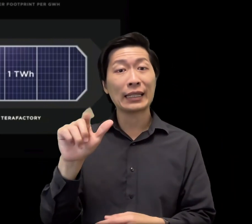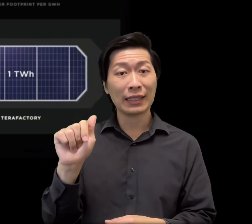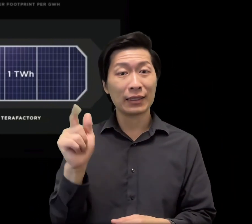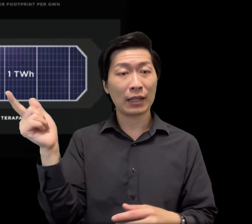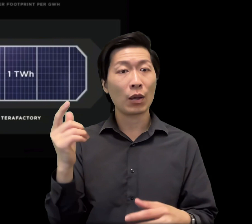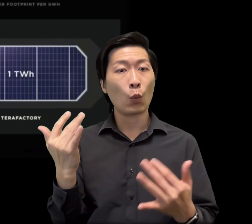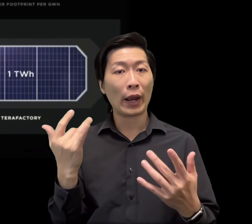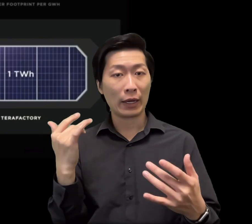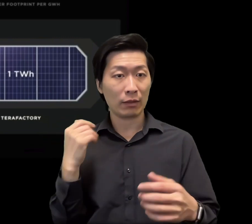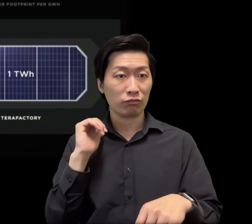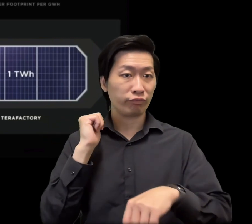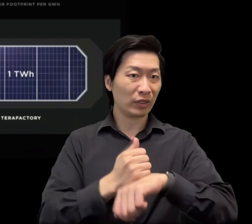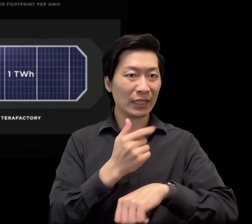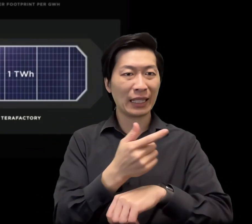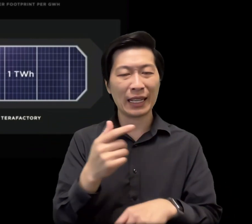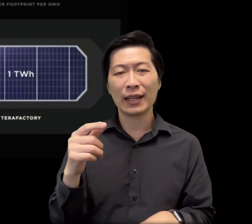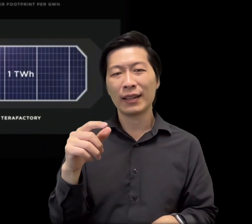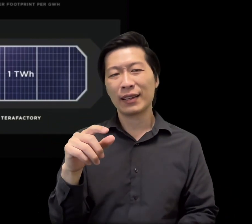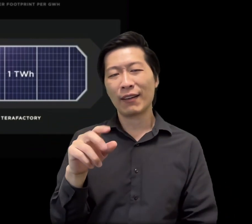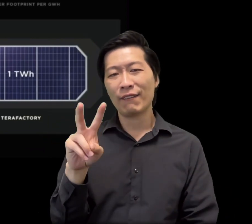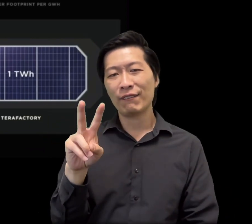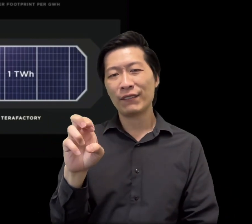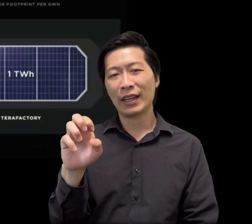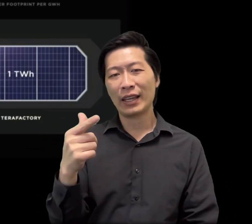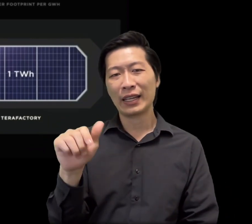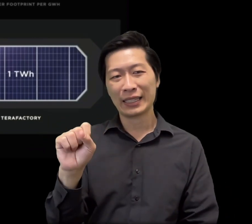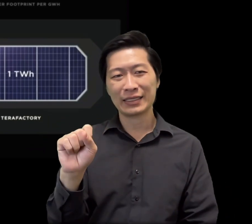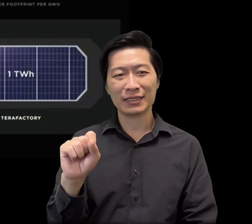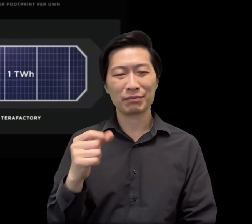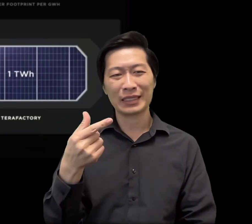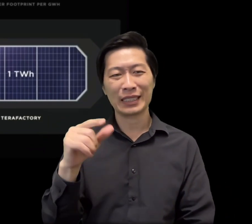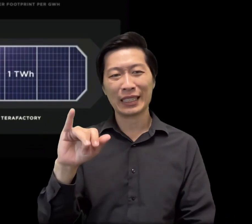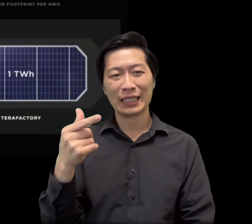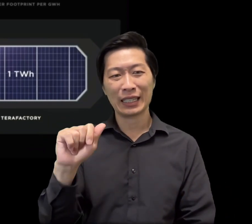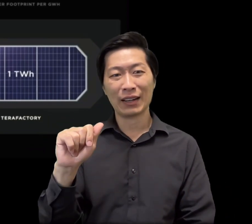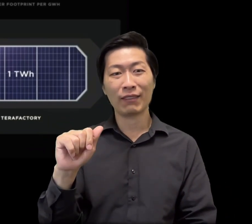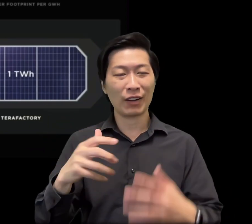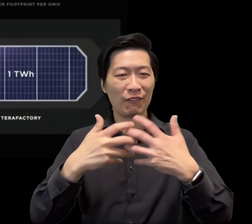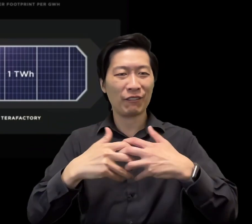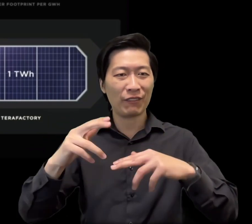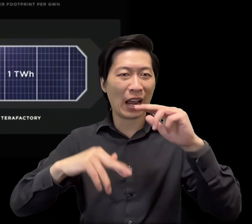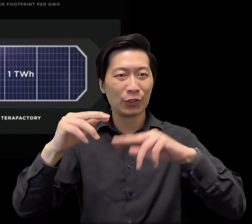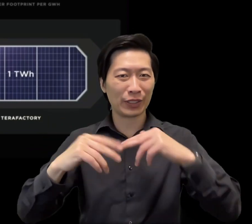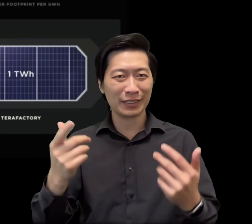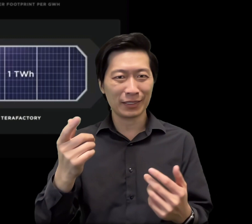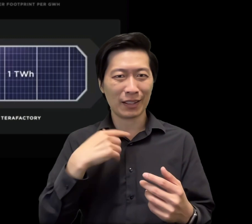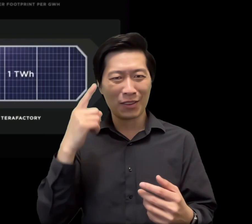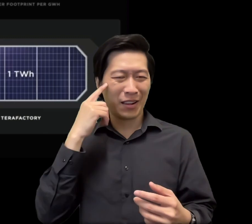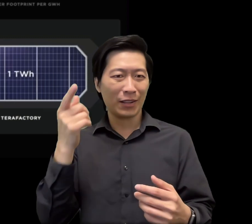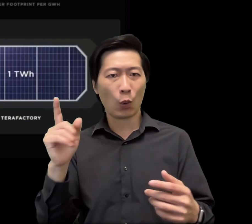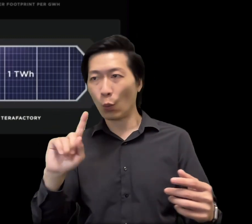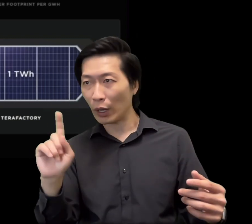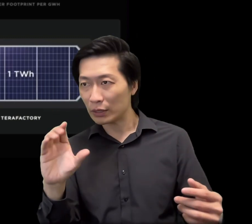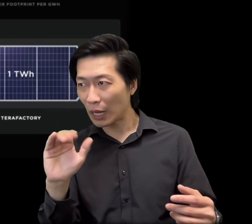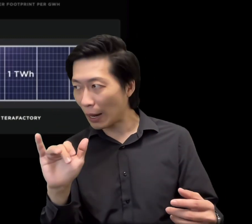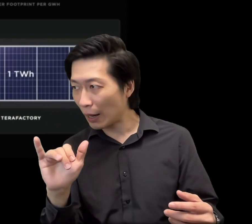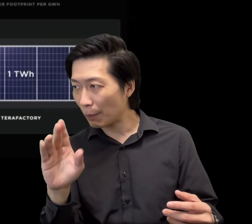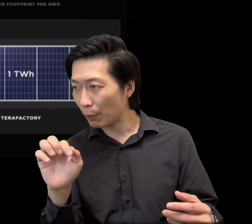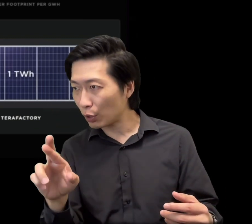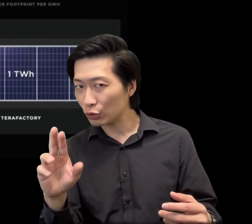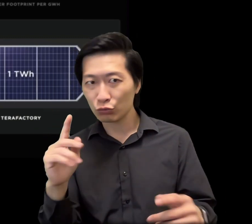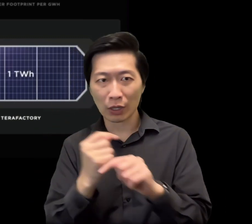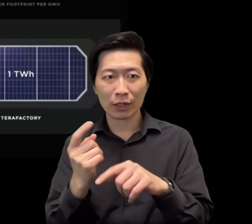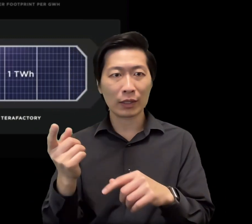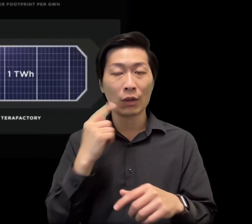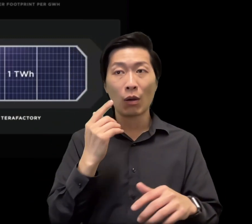Tesla's not building that. They waited to build their biggest Gigafactory till they figured out the 4680s. This is so important. You're like, where's the Cybertruck? Where's the semi-truck? They literally were